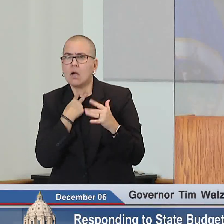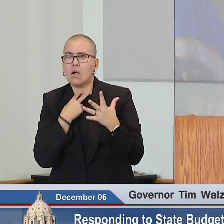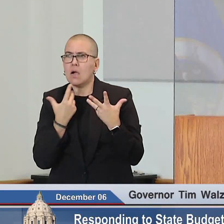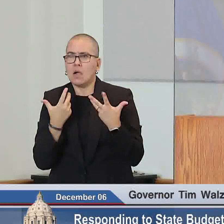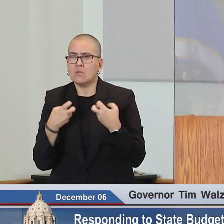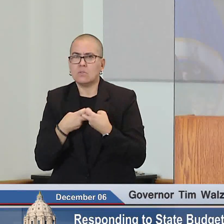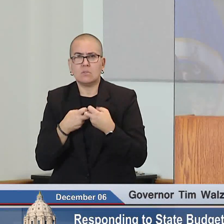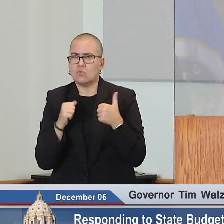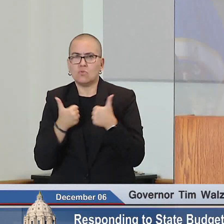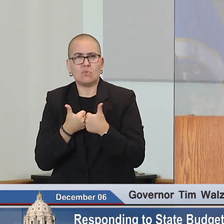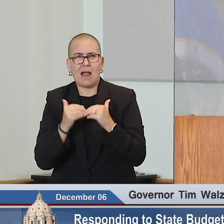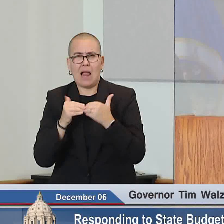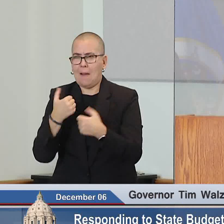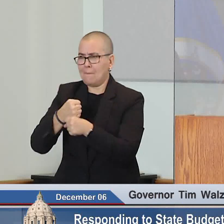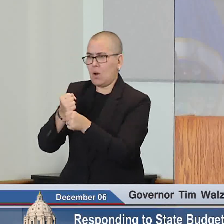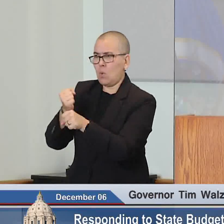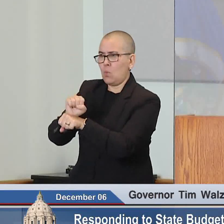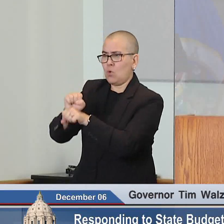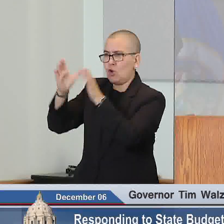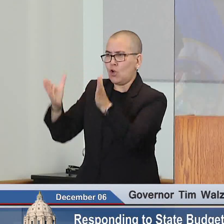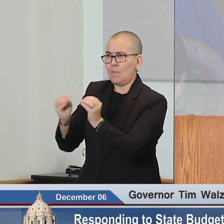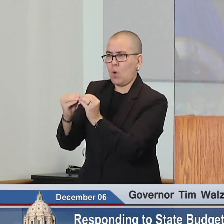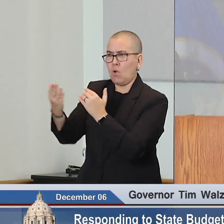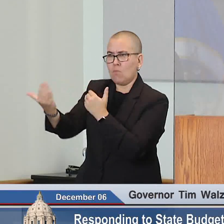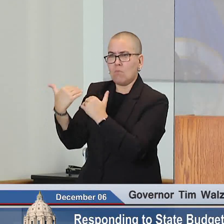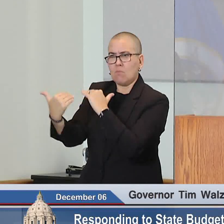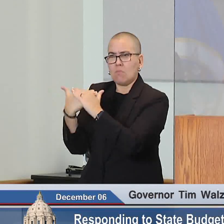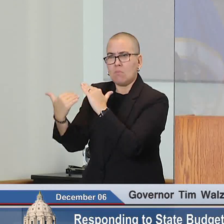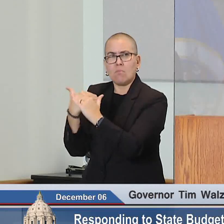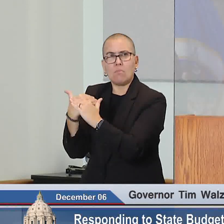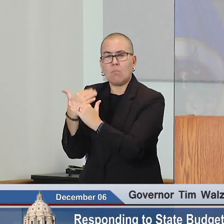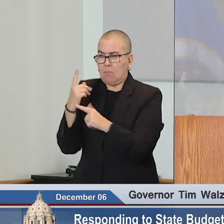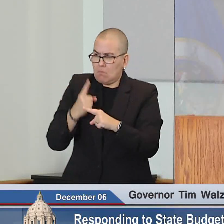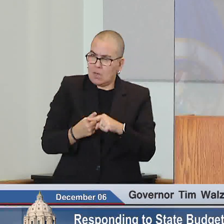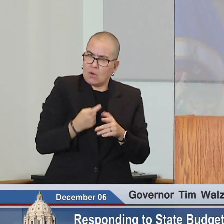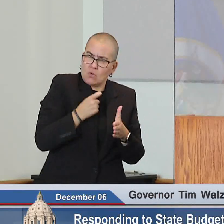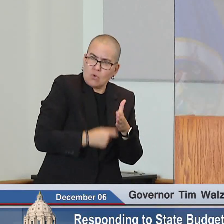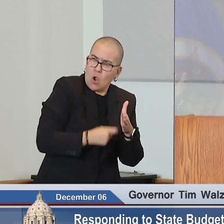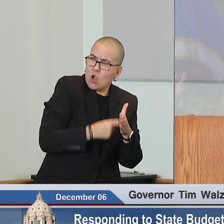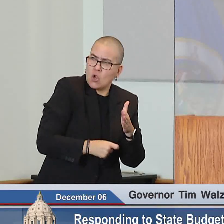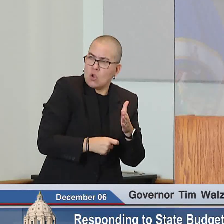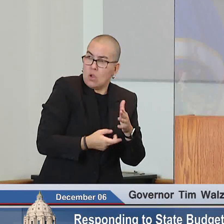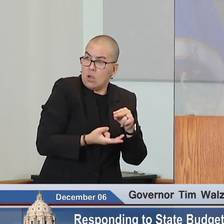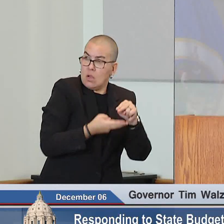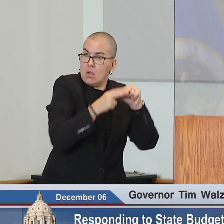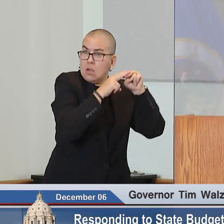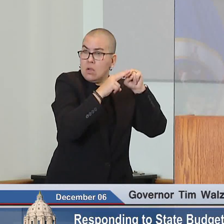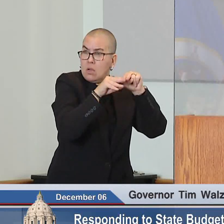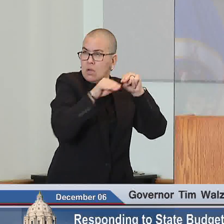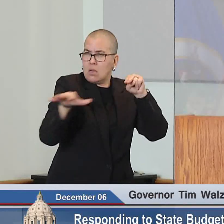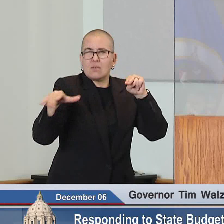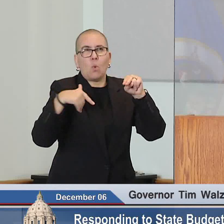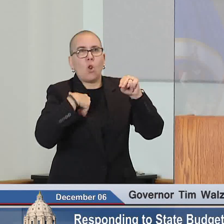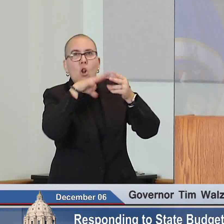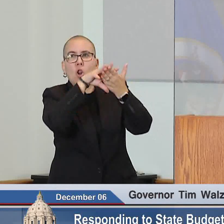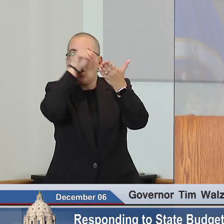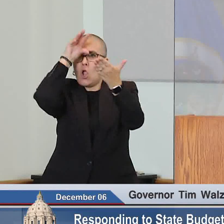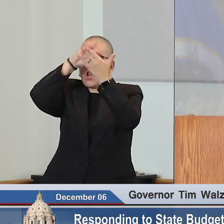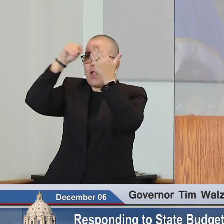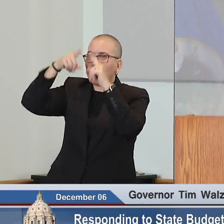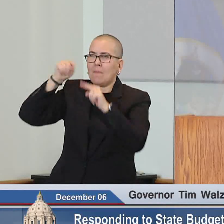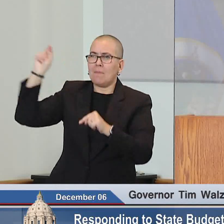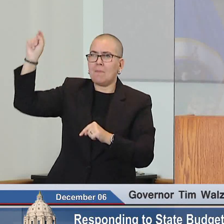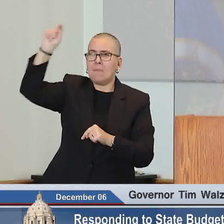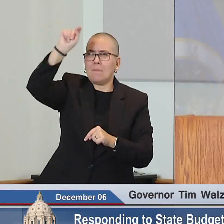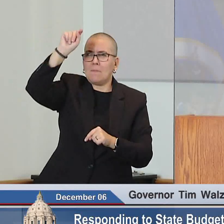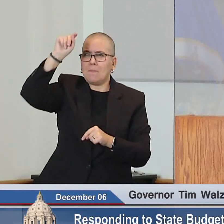for a time when that's becoming harder, and the costs are a little bit more. So I think we're trying to learn from our partners, both here in other states, but